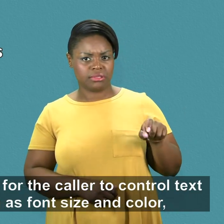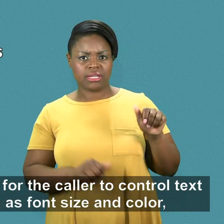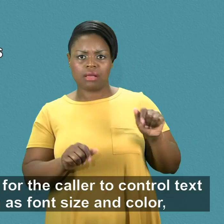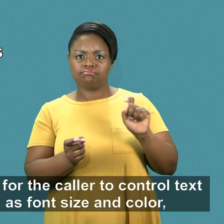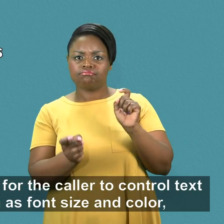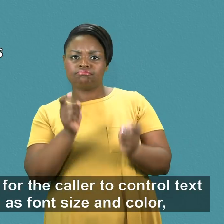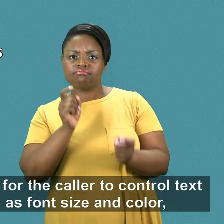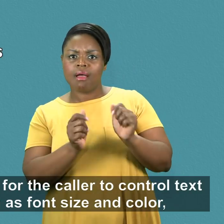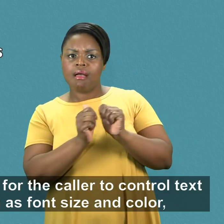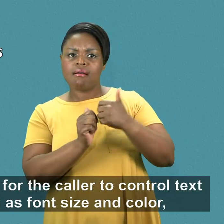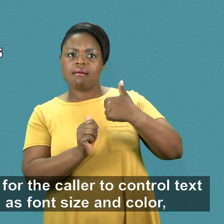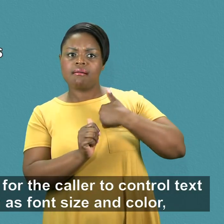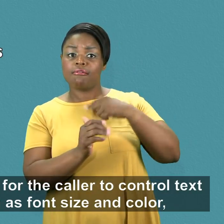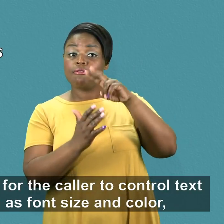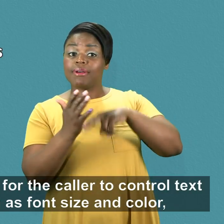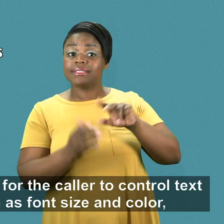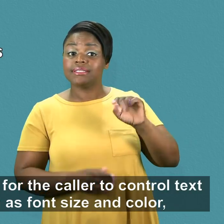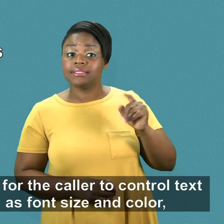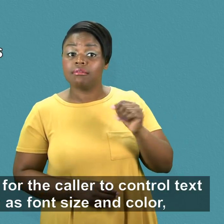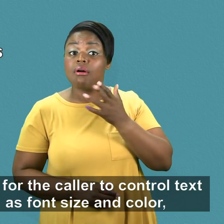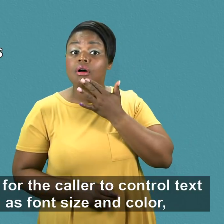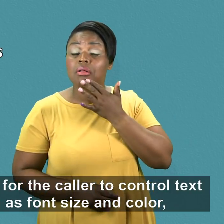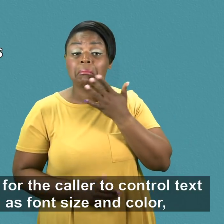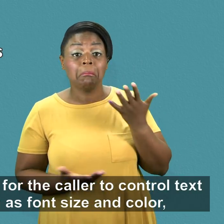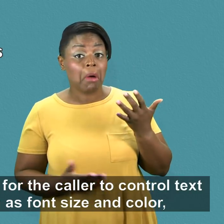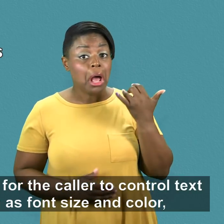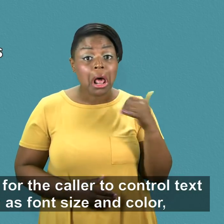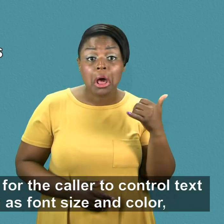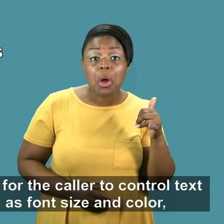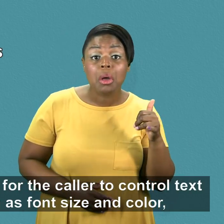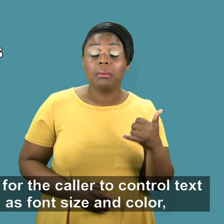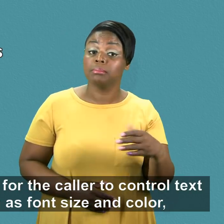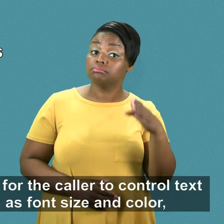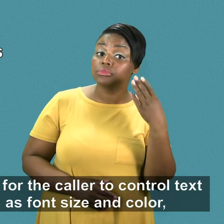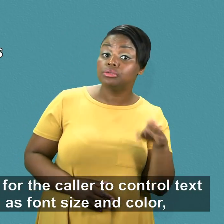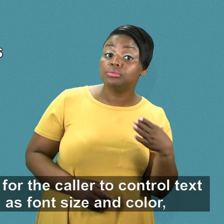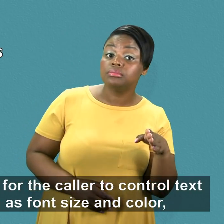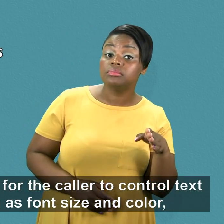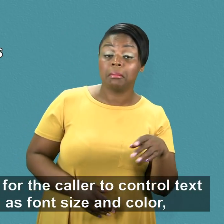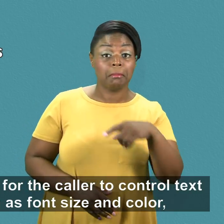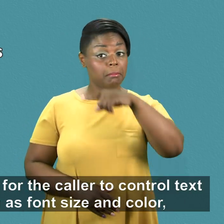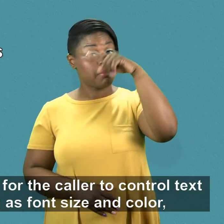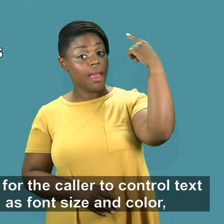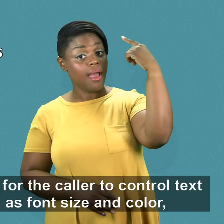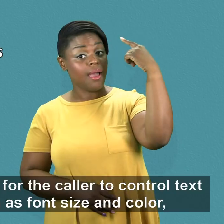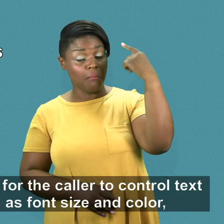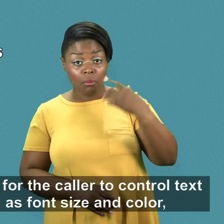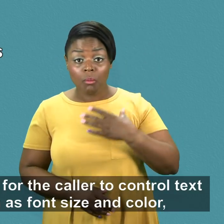ability for the caller to control text settings, such as font size and color,